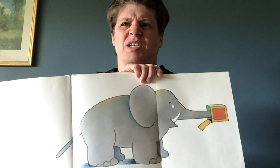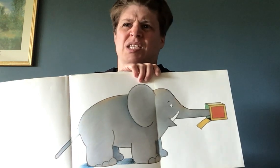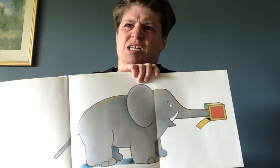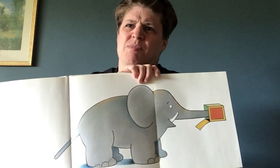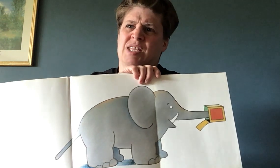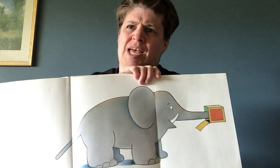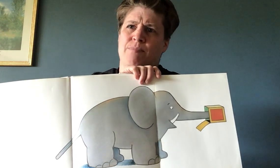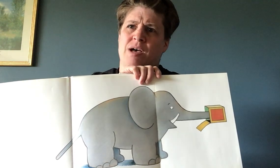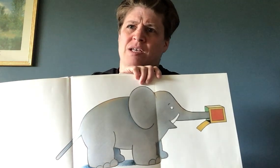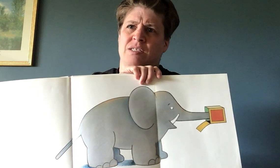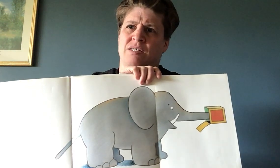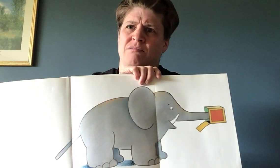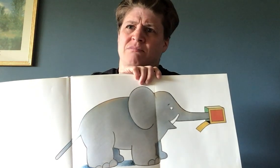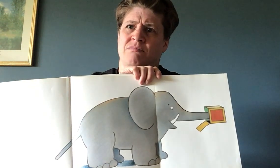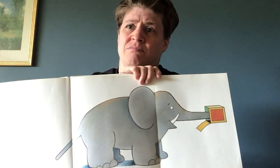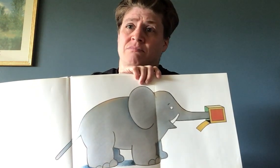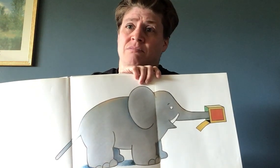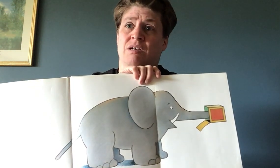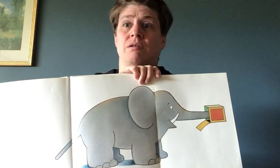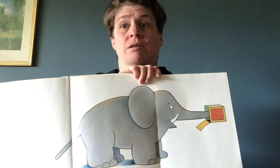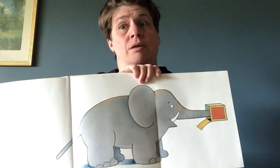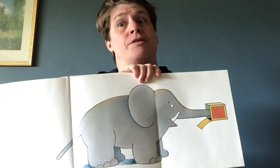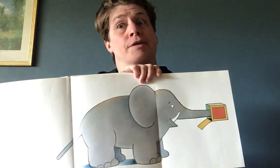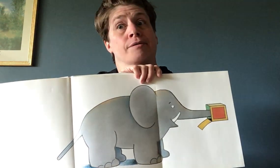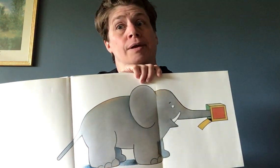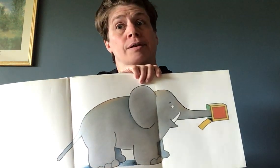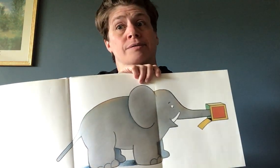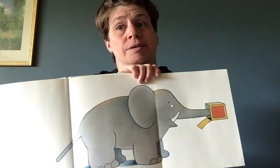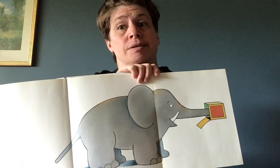do you think can be in that box? Other than the trunk of an elephant.